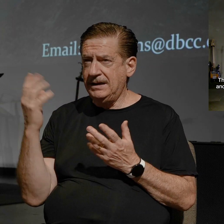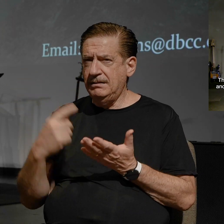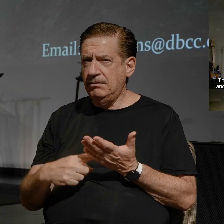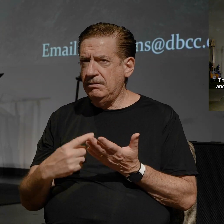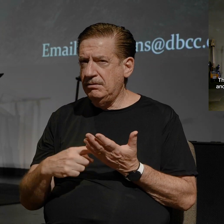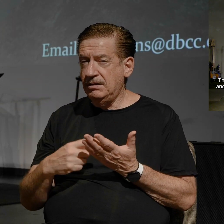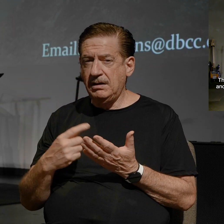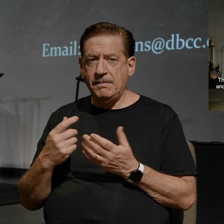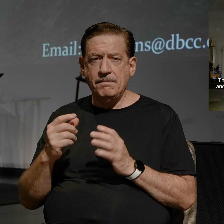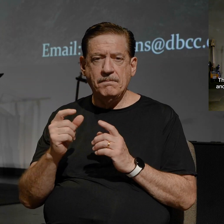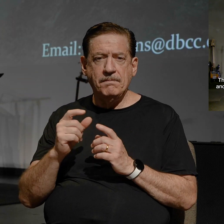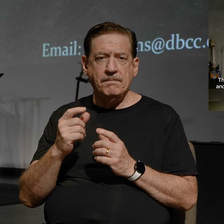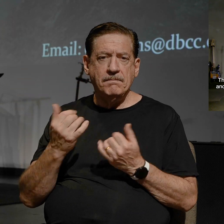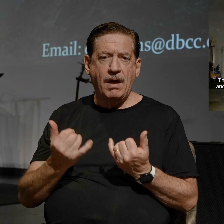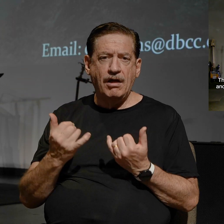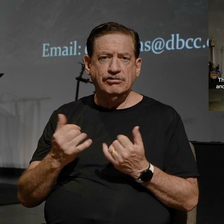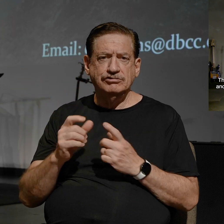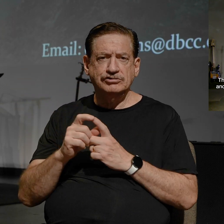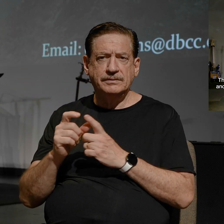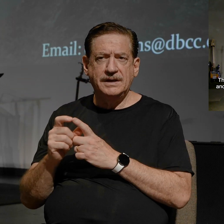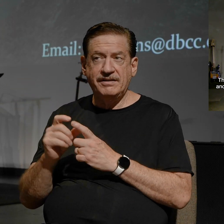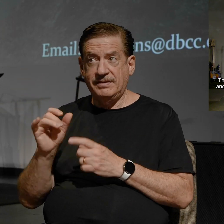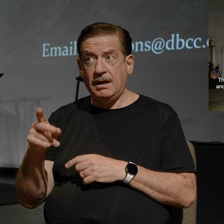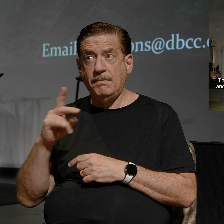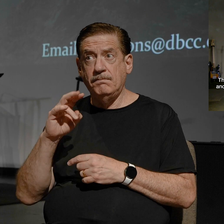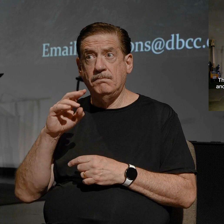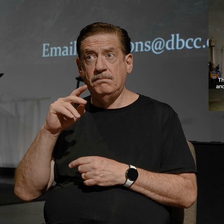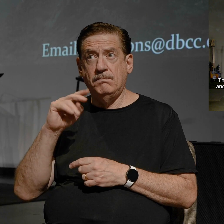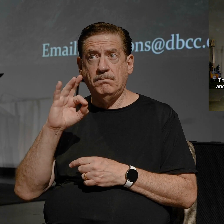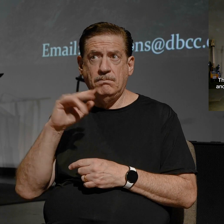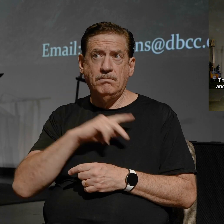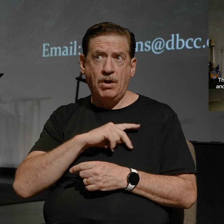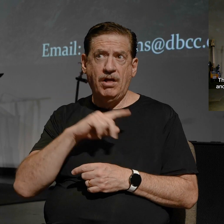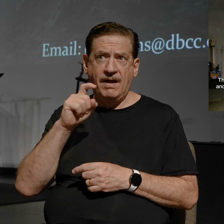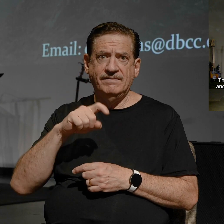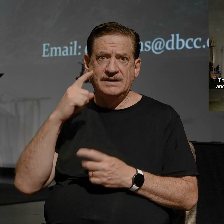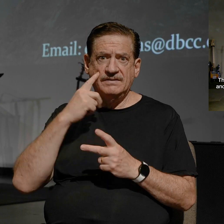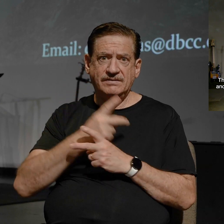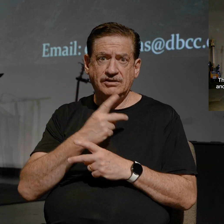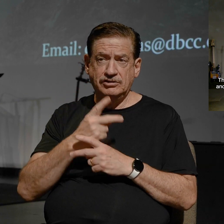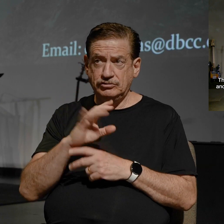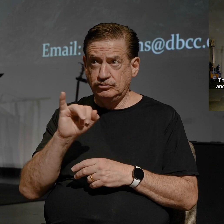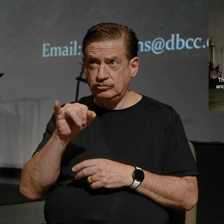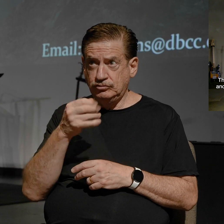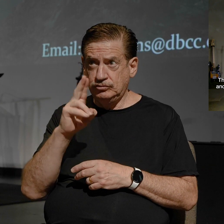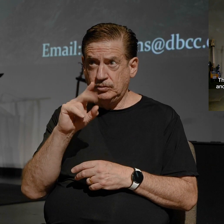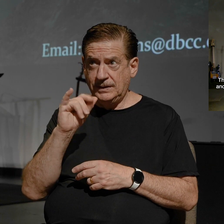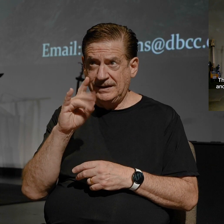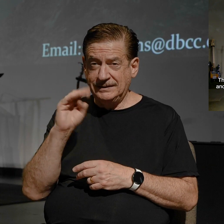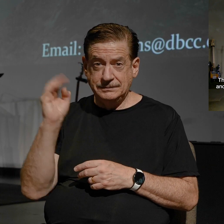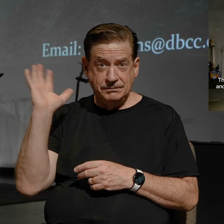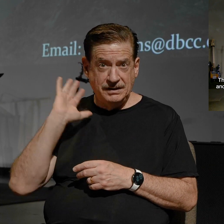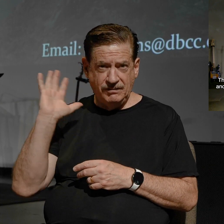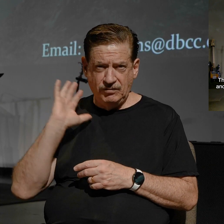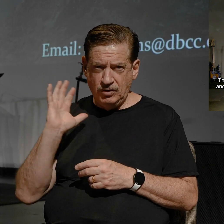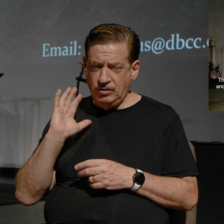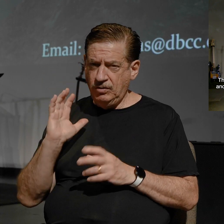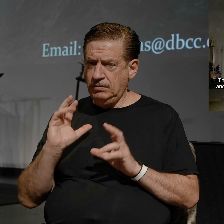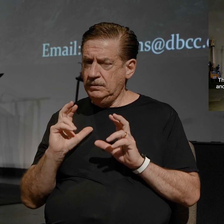modern terminology, that Paul has to figure out the Judaism that he was deeply invested